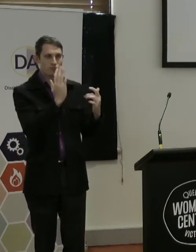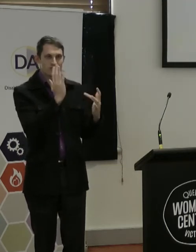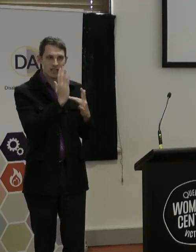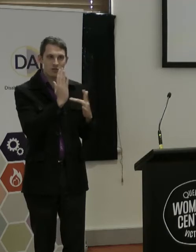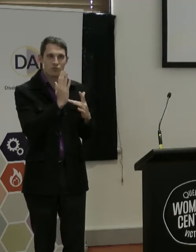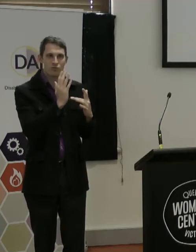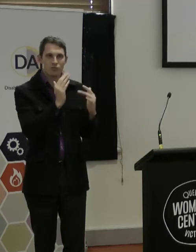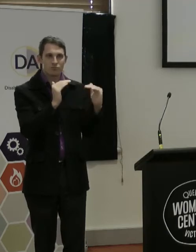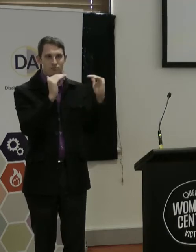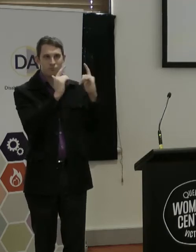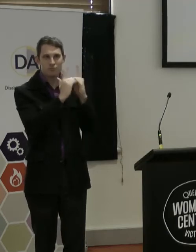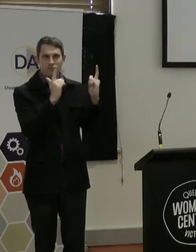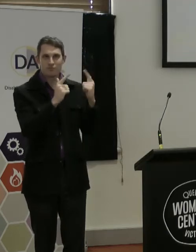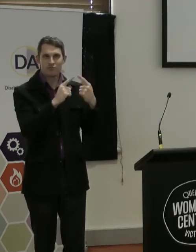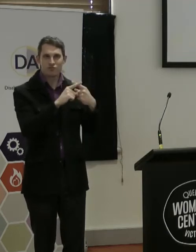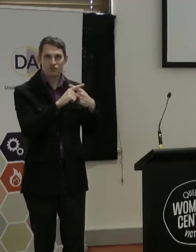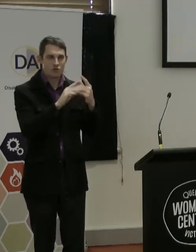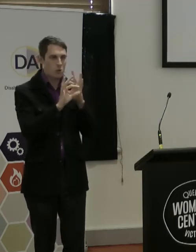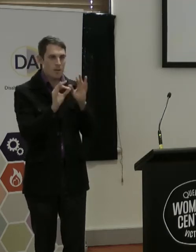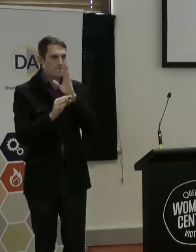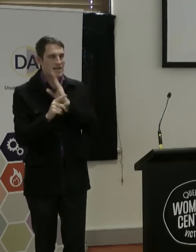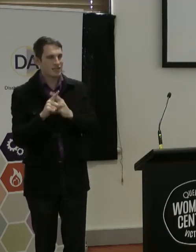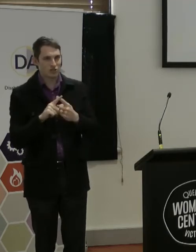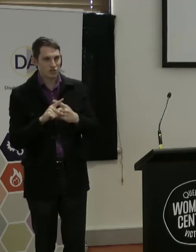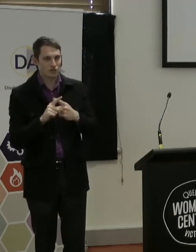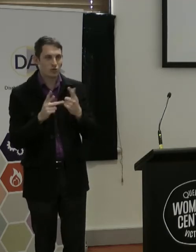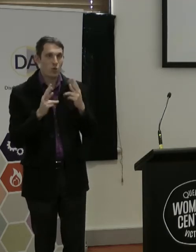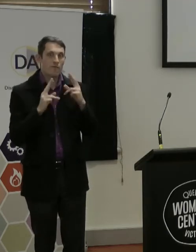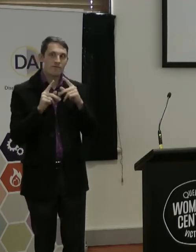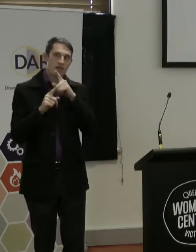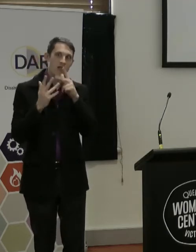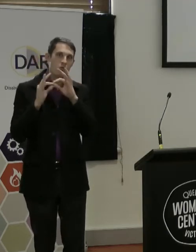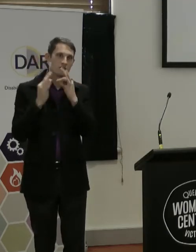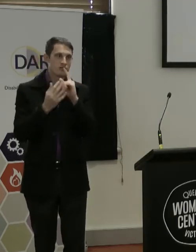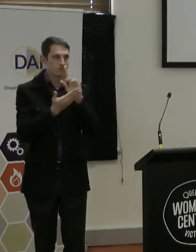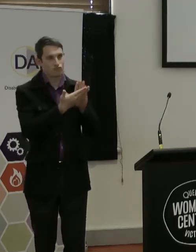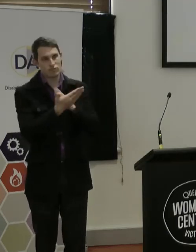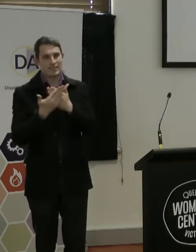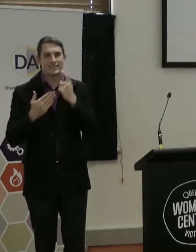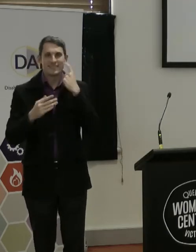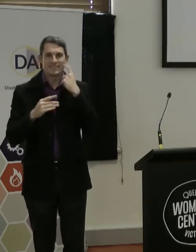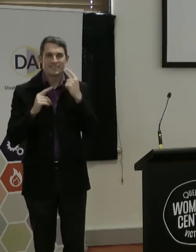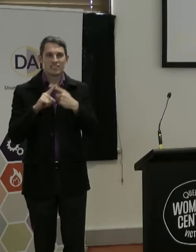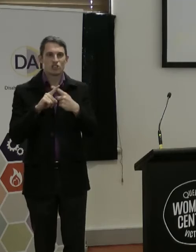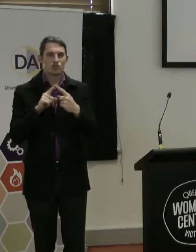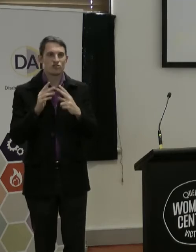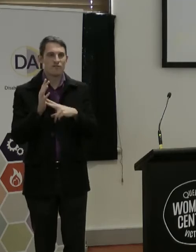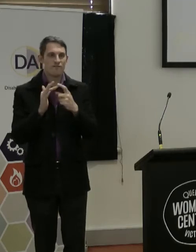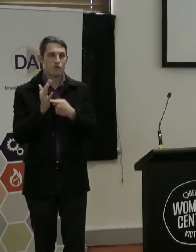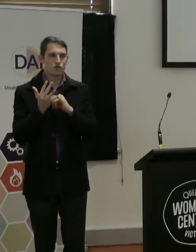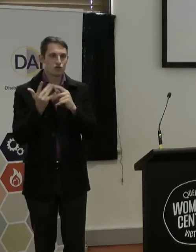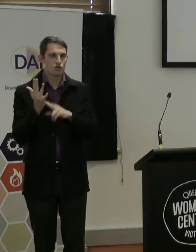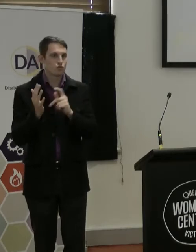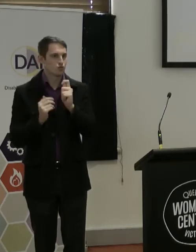jargonistic. It's not very plain English at all. So hopefully that easy English version will become available soon. The committee did have